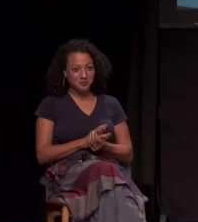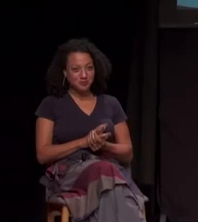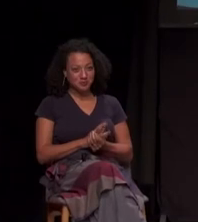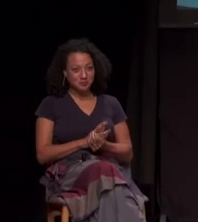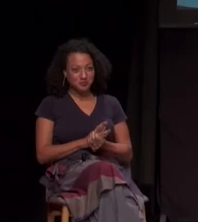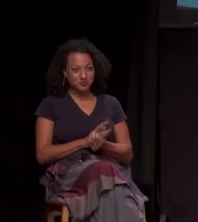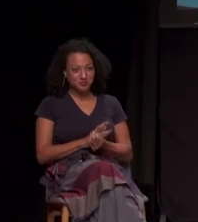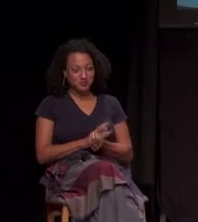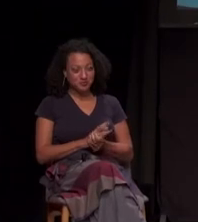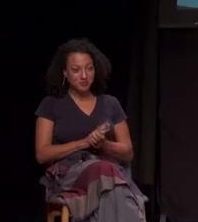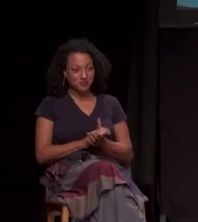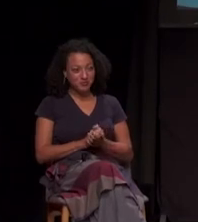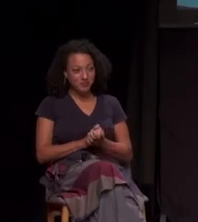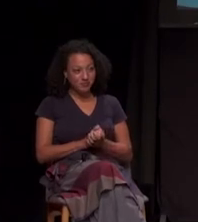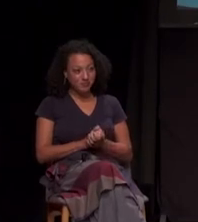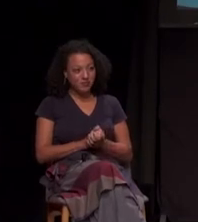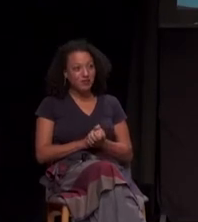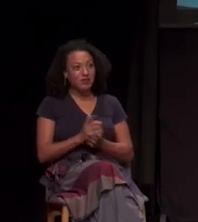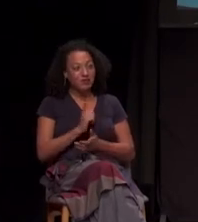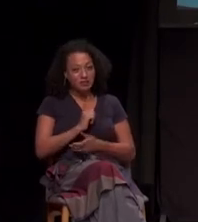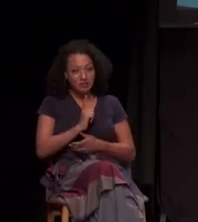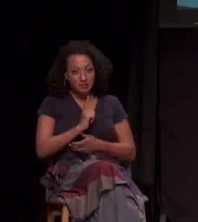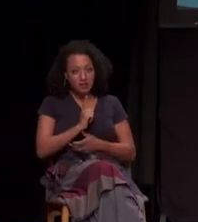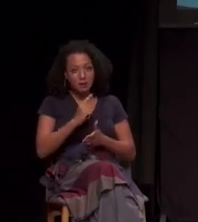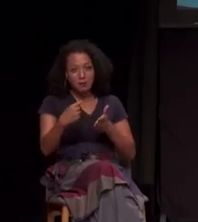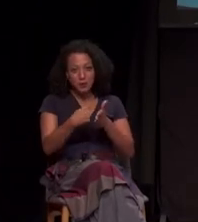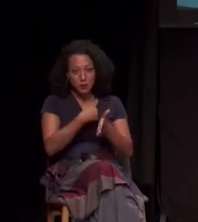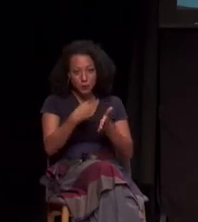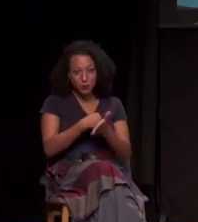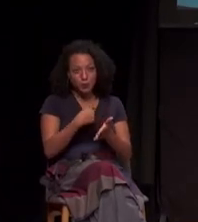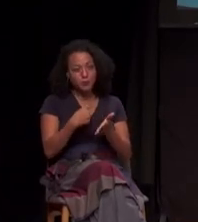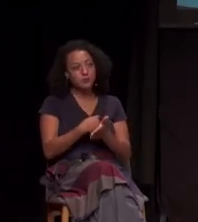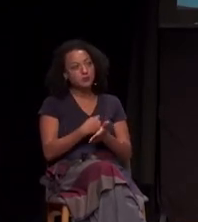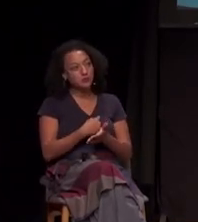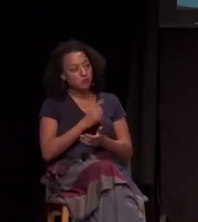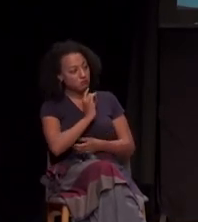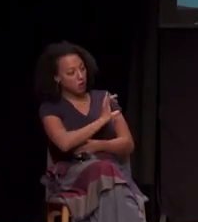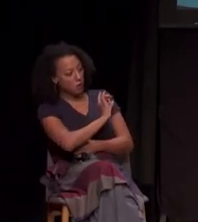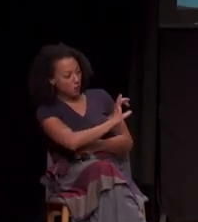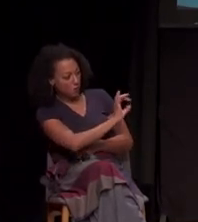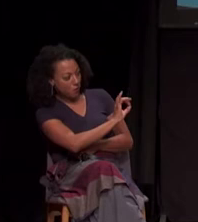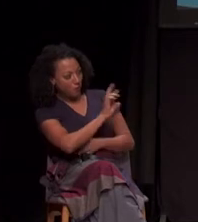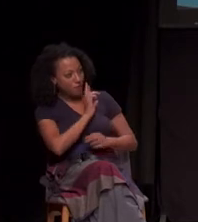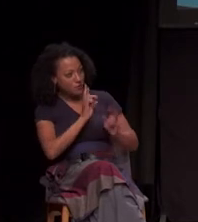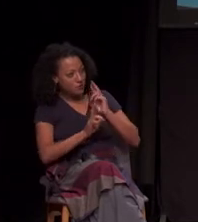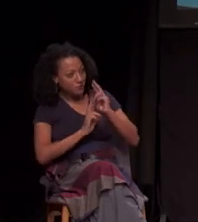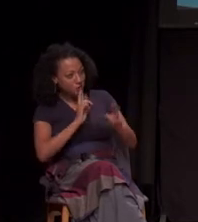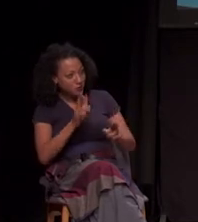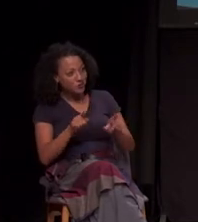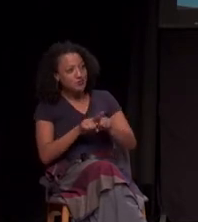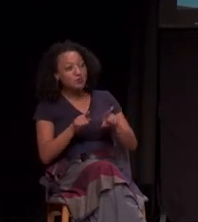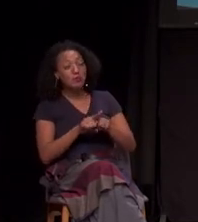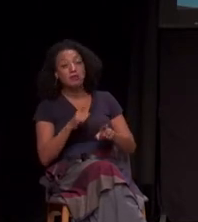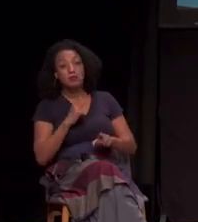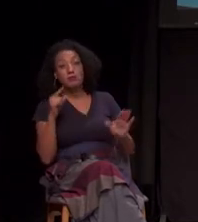Bom, temos perguntas individuais para cada um de vocês e temos perguntas para todos. Que